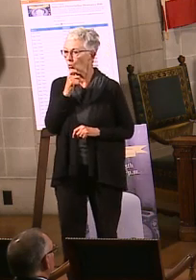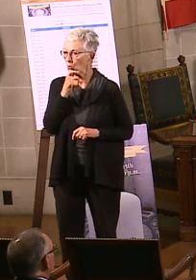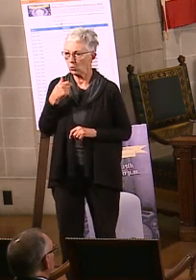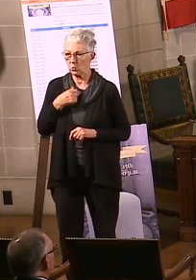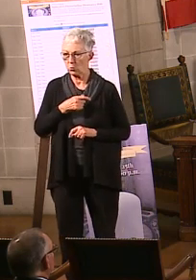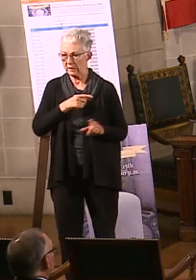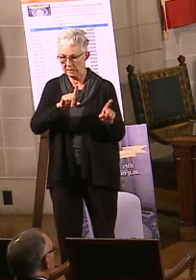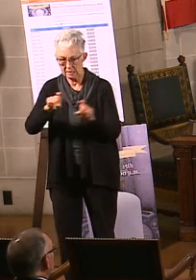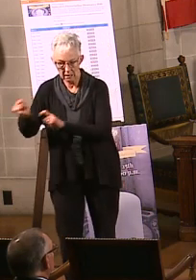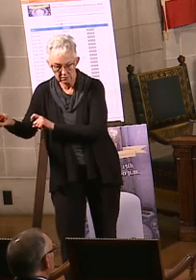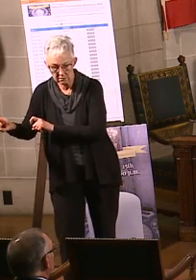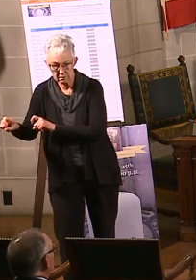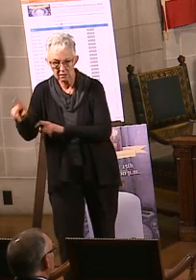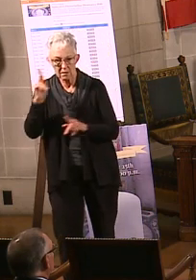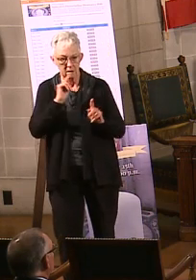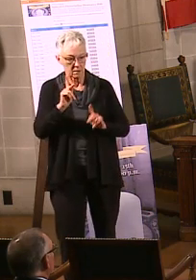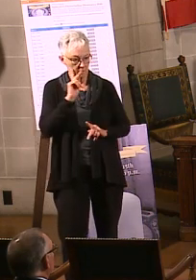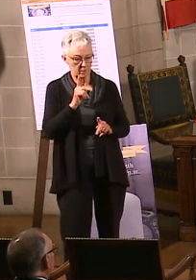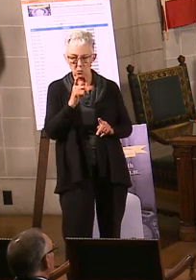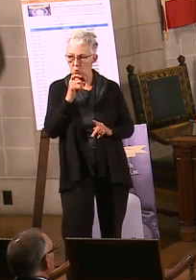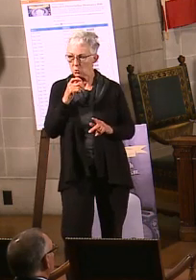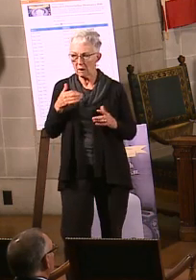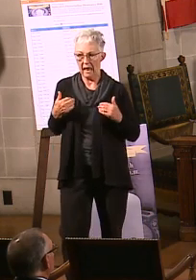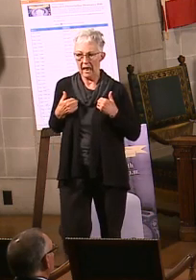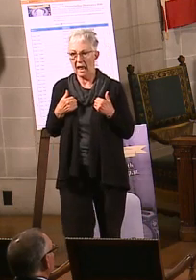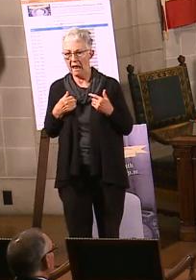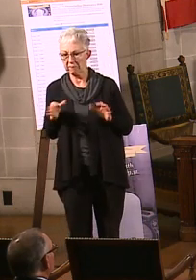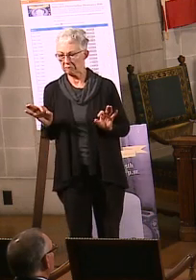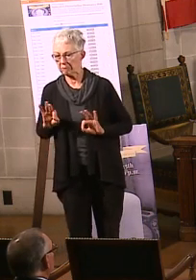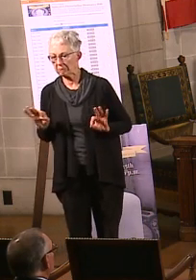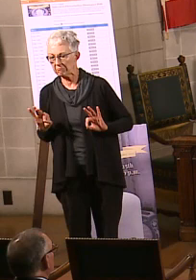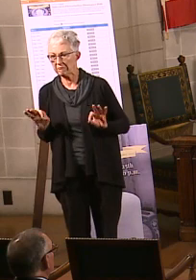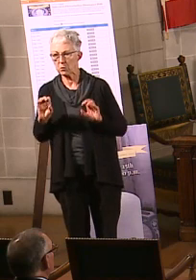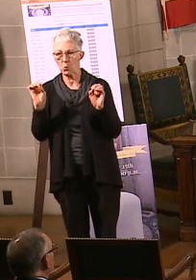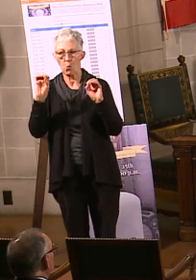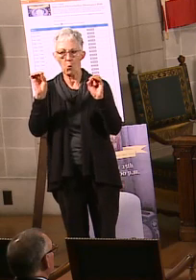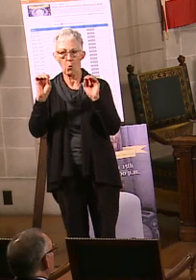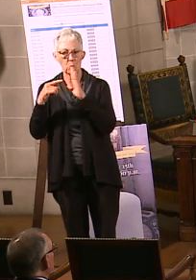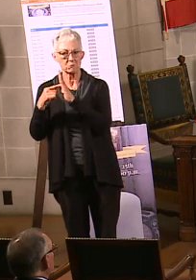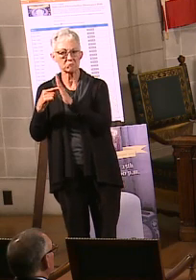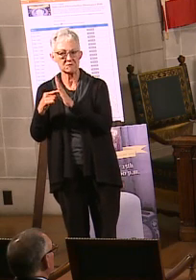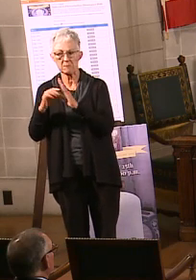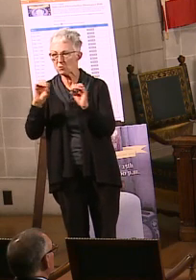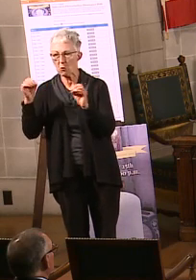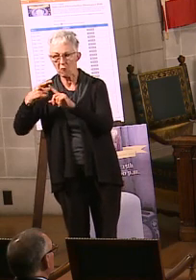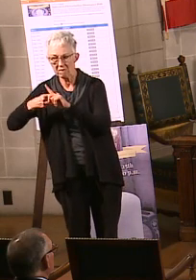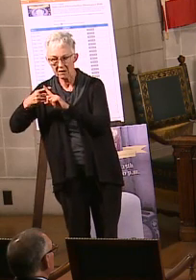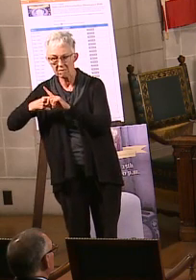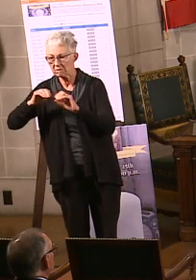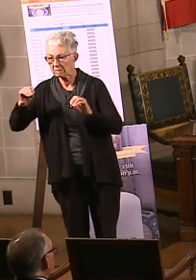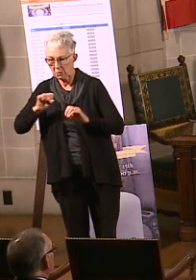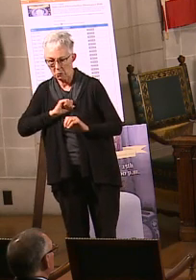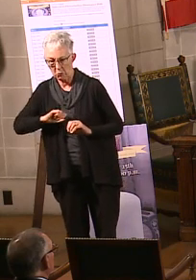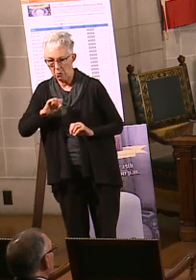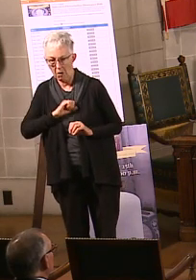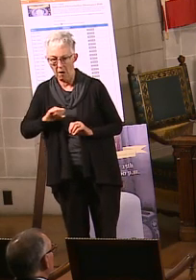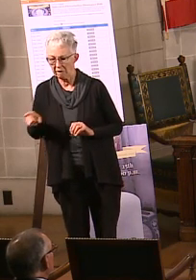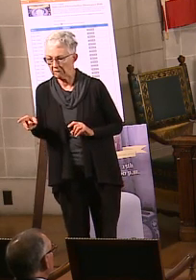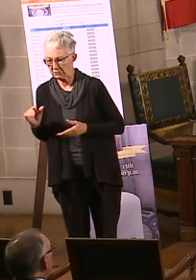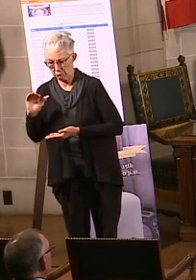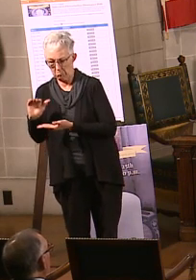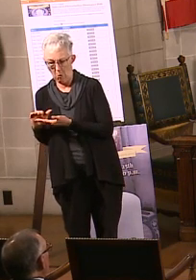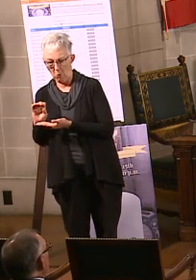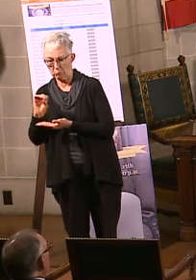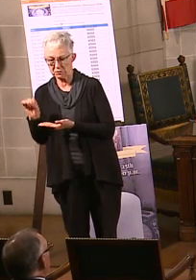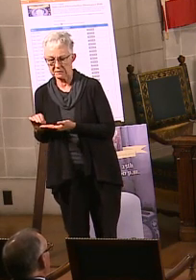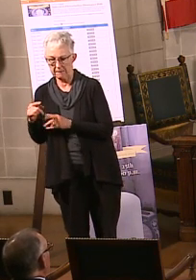less symptomatic people, we get lower test rates. Maybe 3% of the people are testing positive. When we test higher risk populations, we